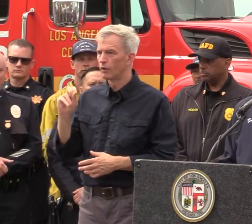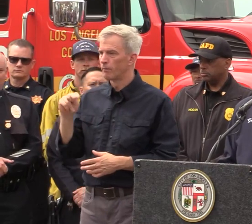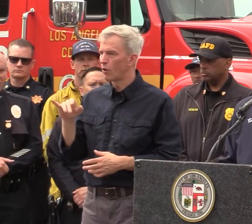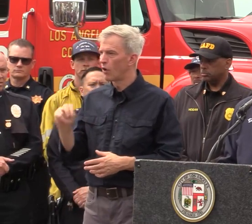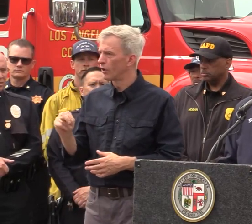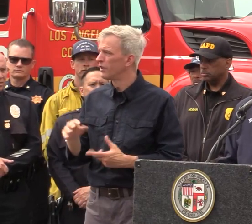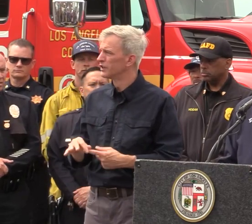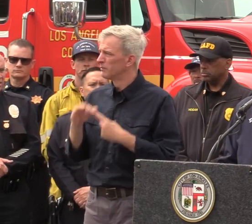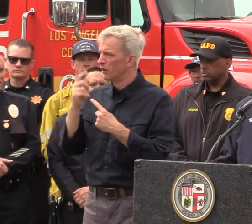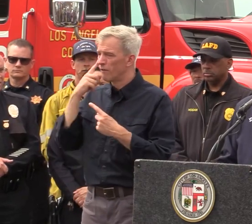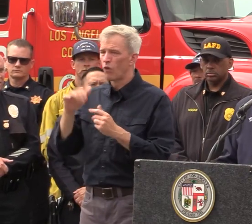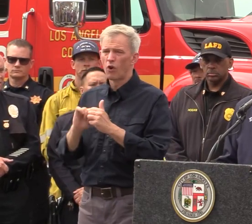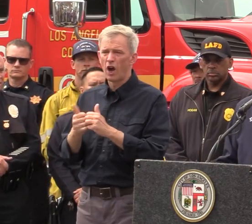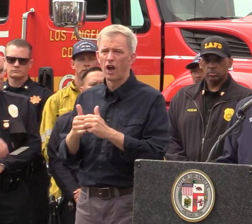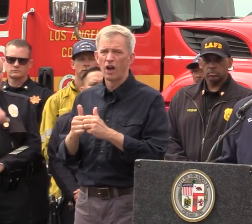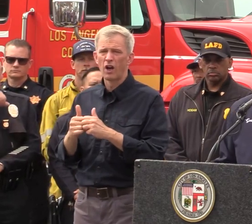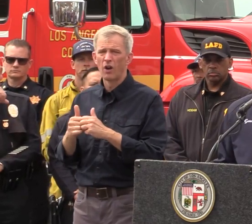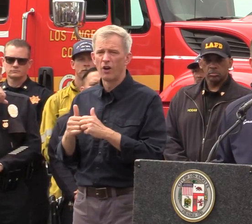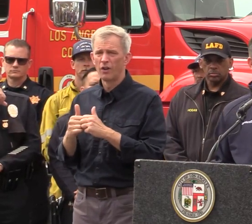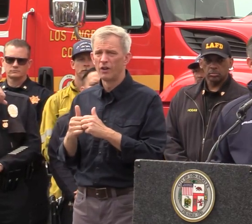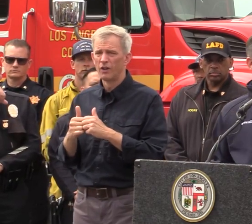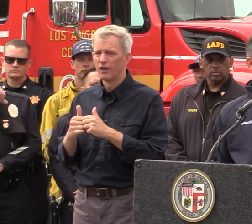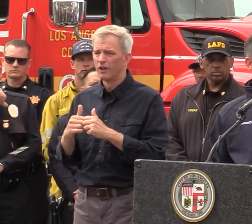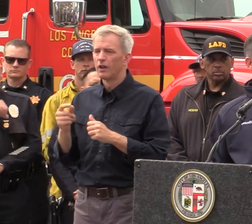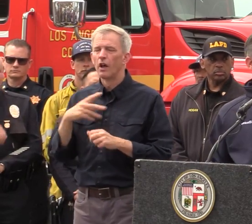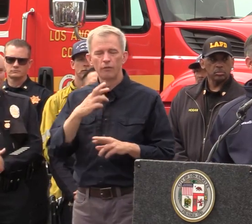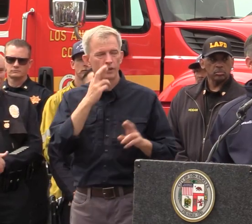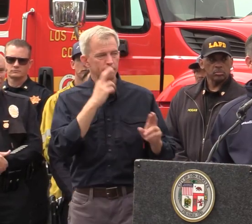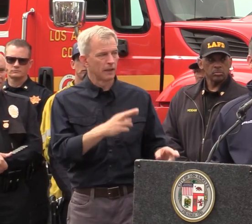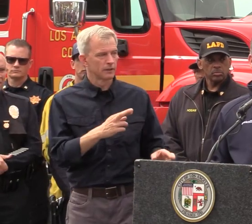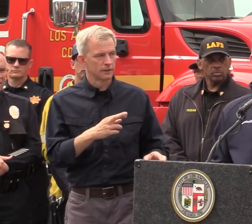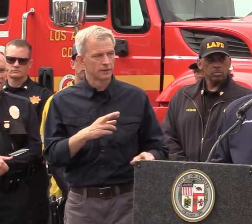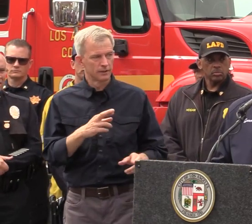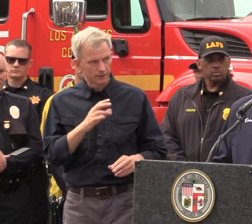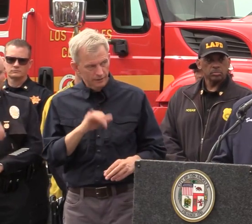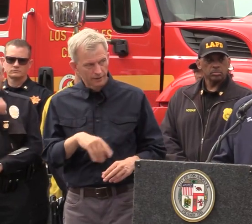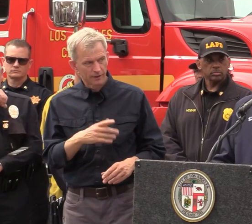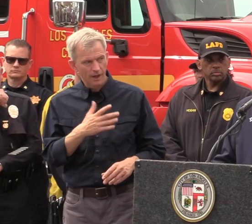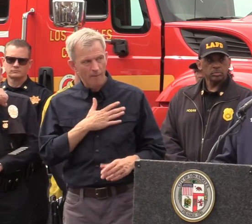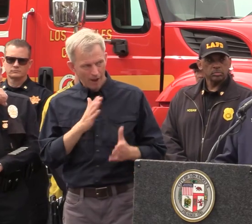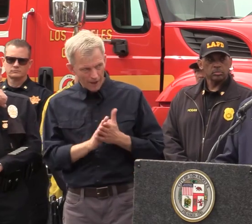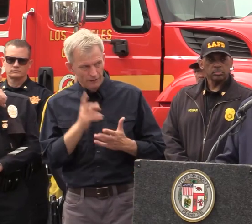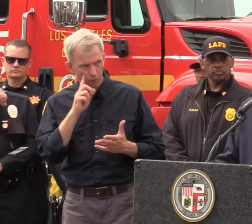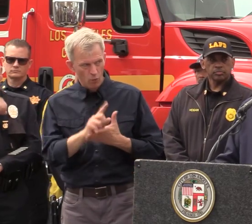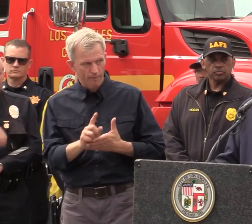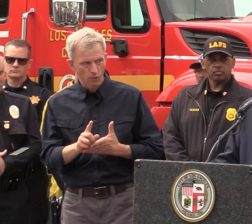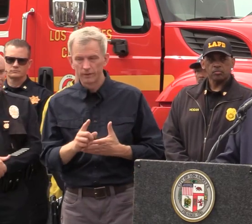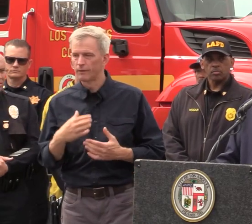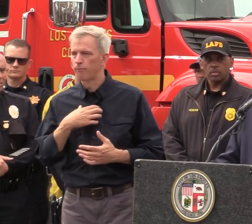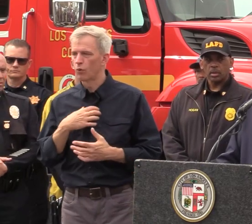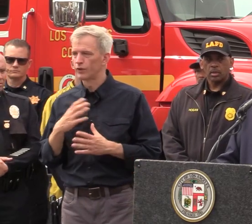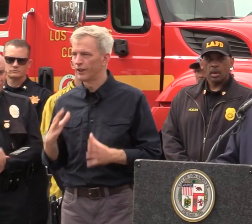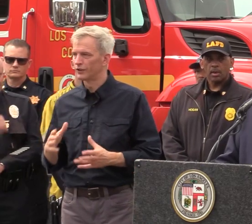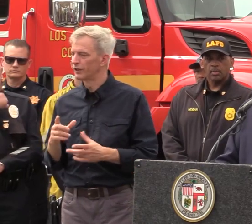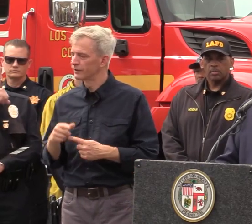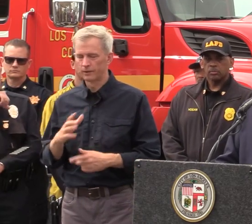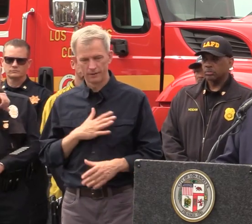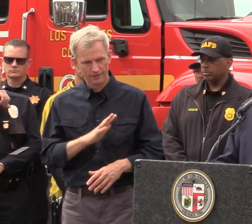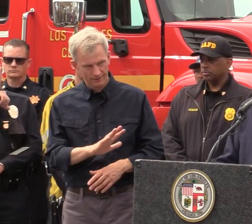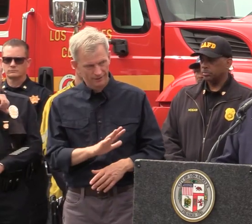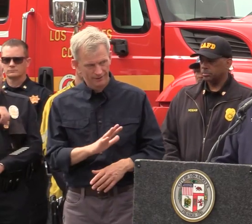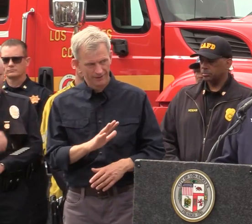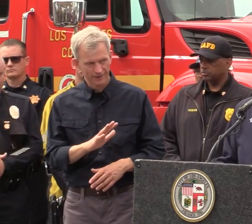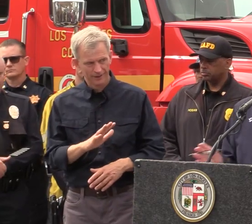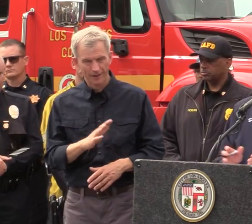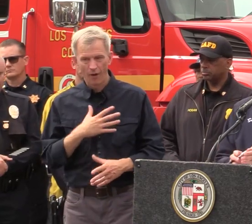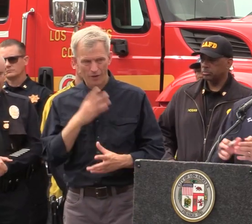especially for the way you're protecting. Respect that, please, if I could respectfully just ask for a moment. Getting that information out to